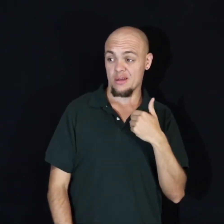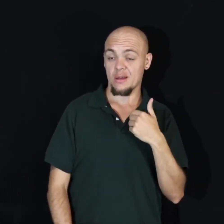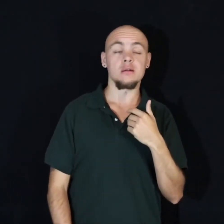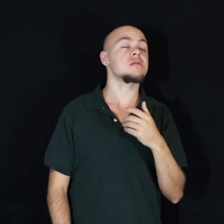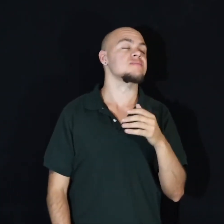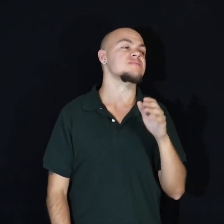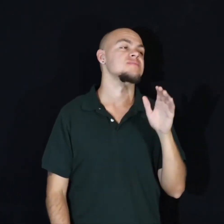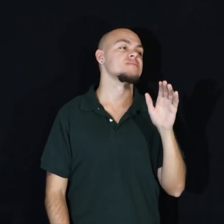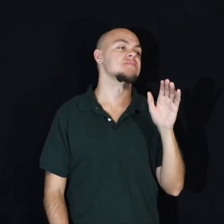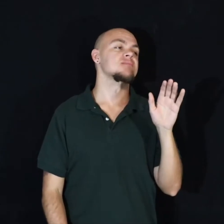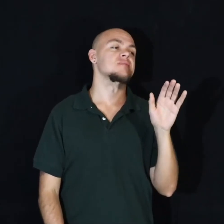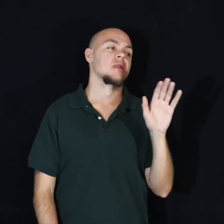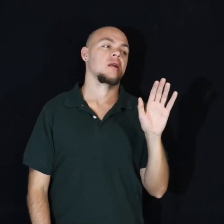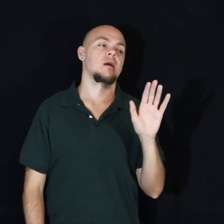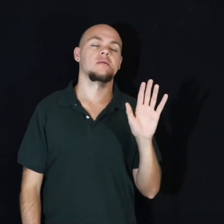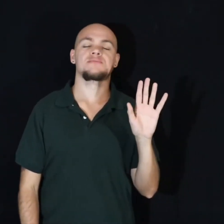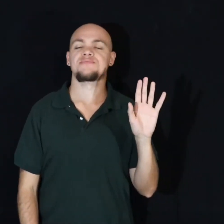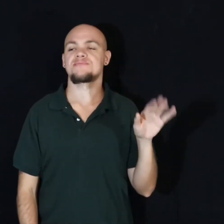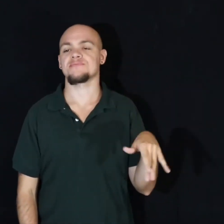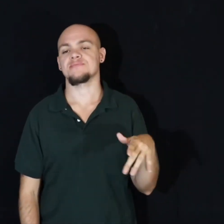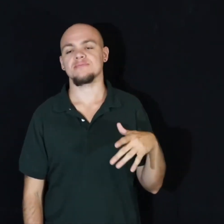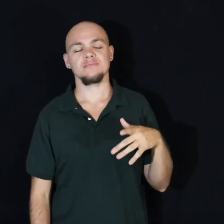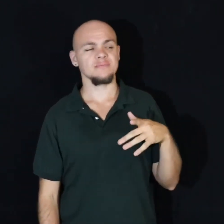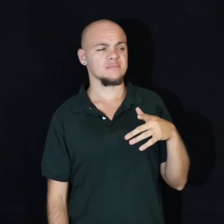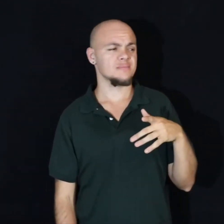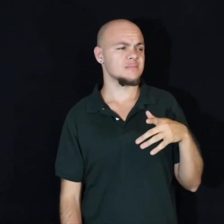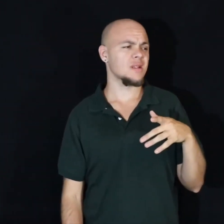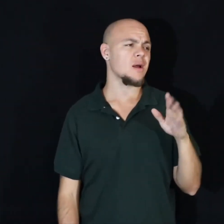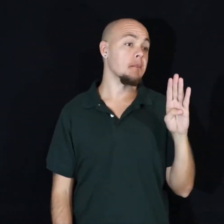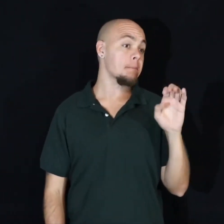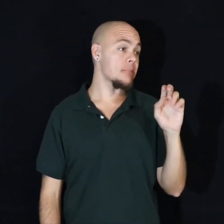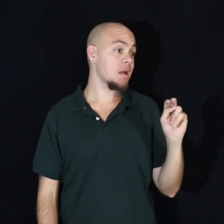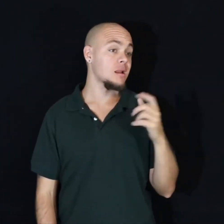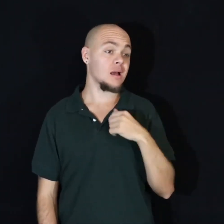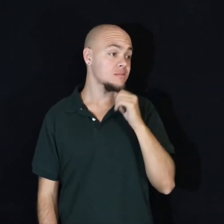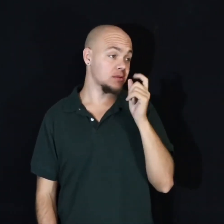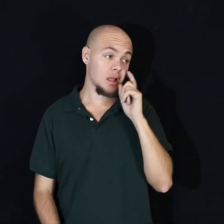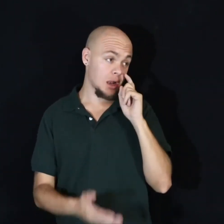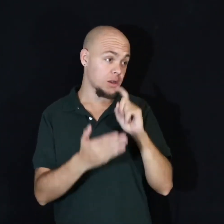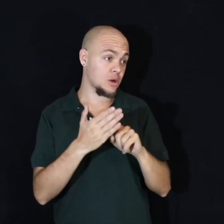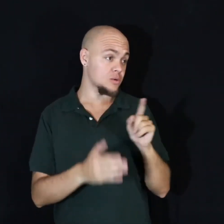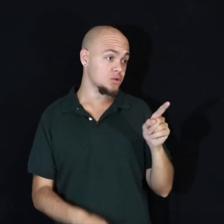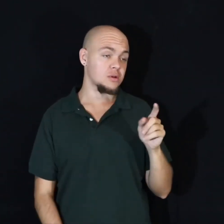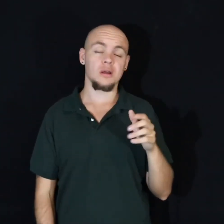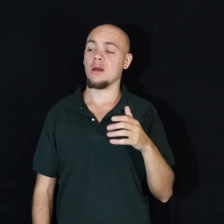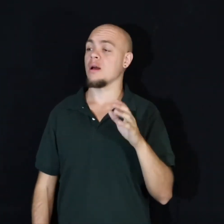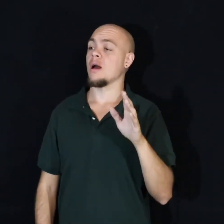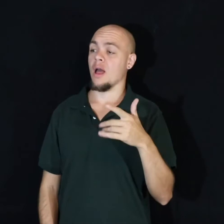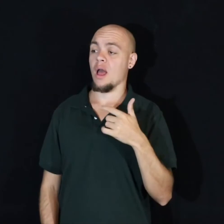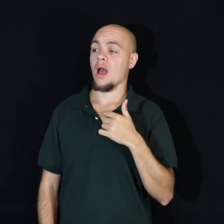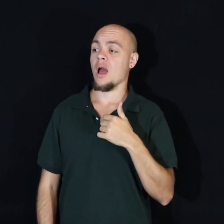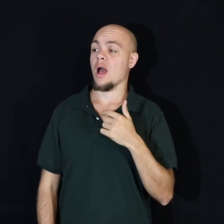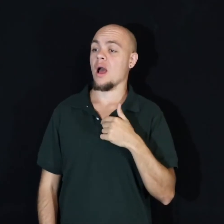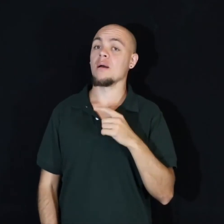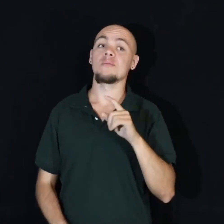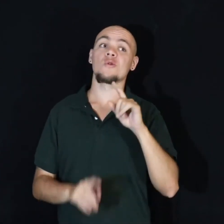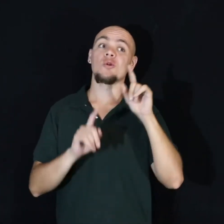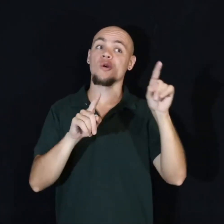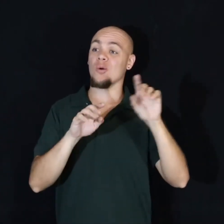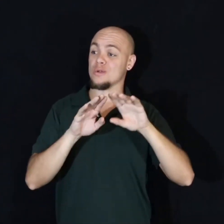suddenly and said, Why, it's you, Ben. I weren't noticing. "Say, I'm going in a swimming, I am. Don't you wish